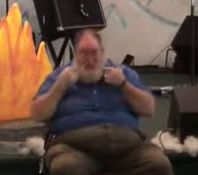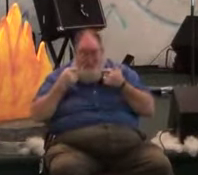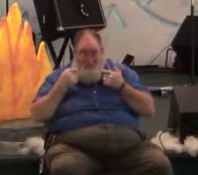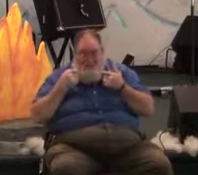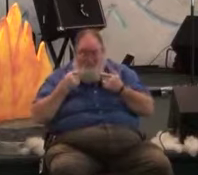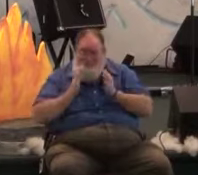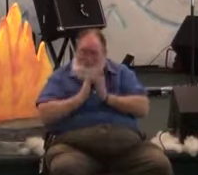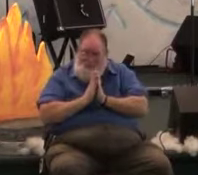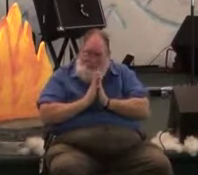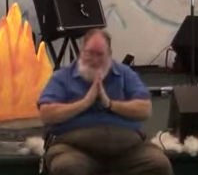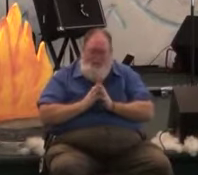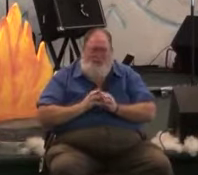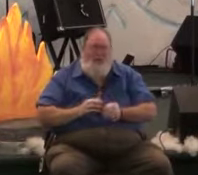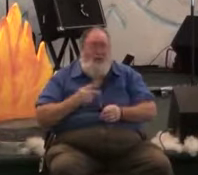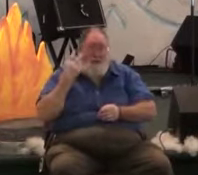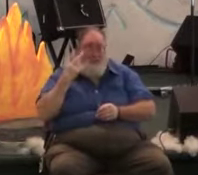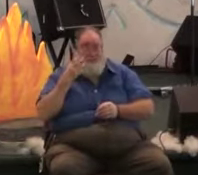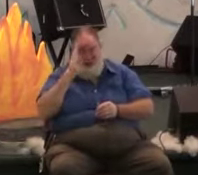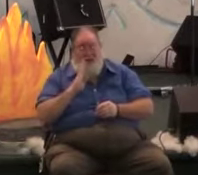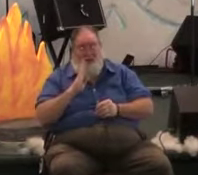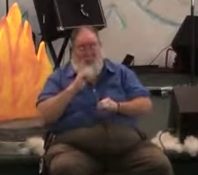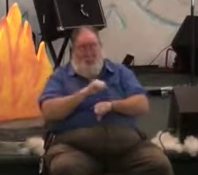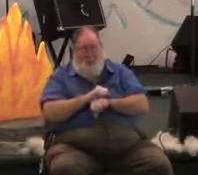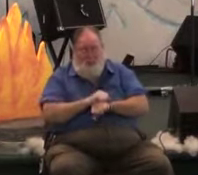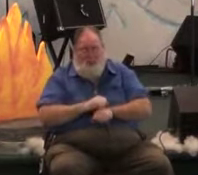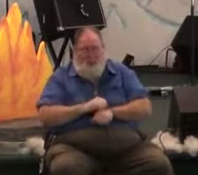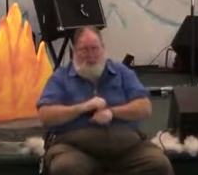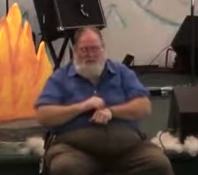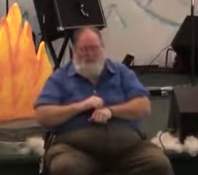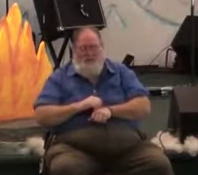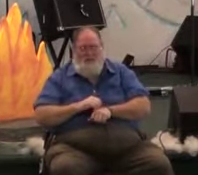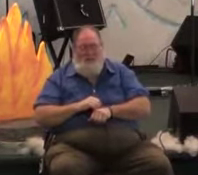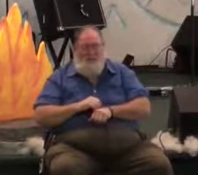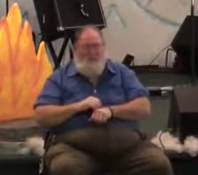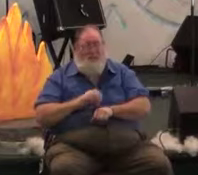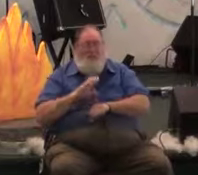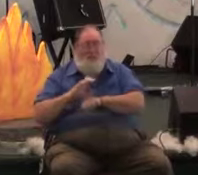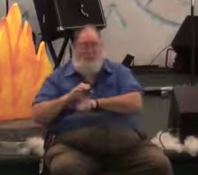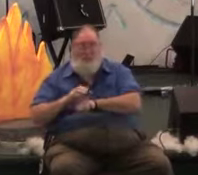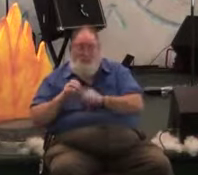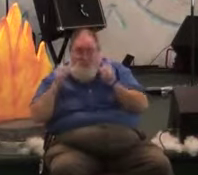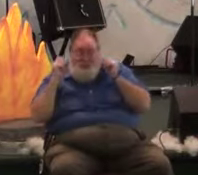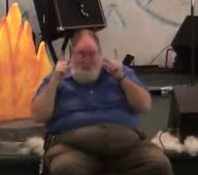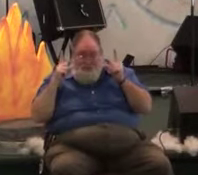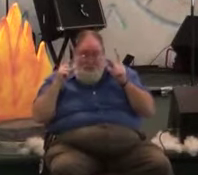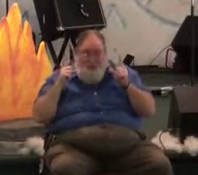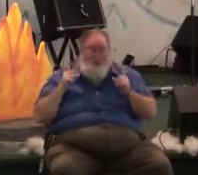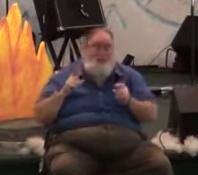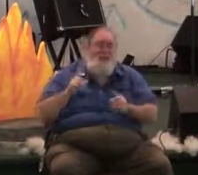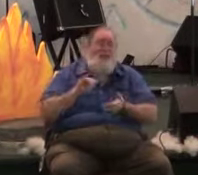They were astonished when they found it did work, it says. And astonished means surprised or